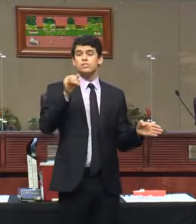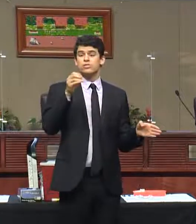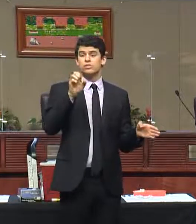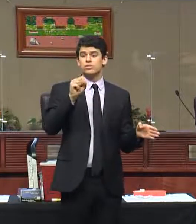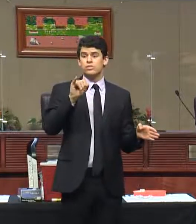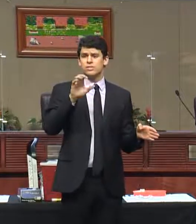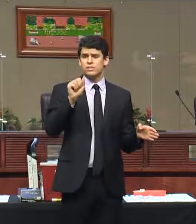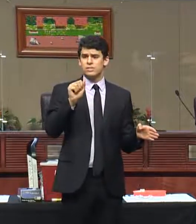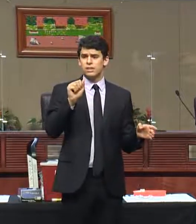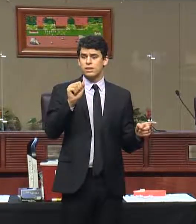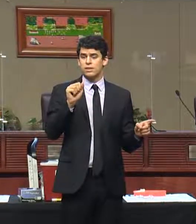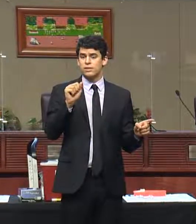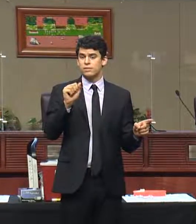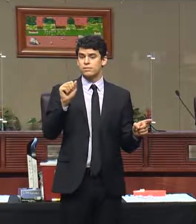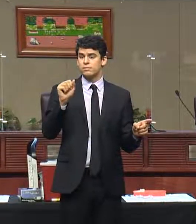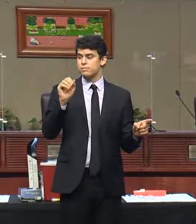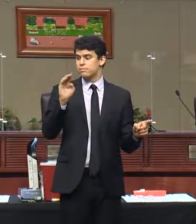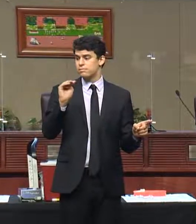here